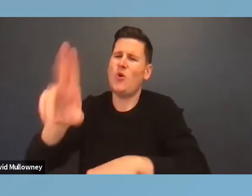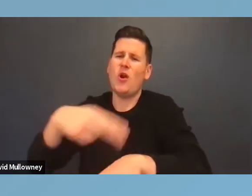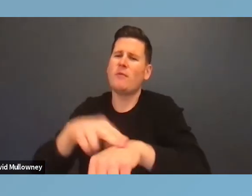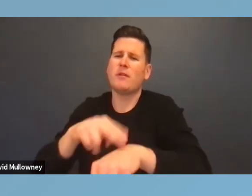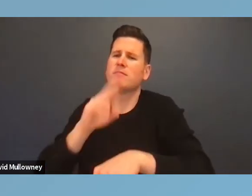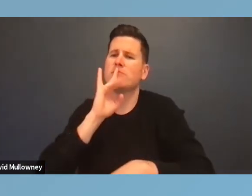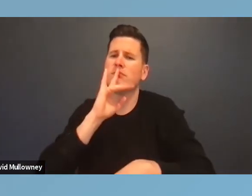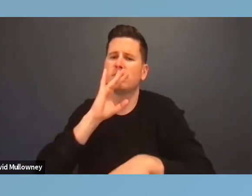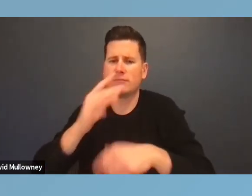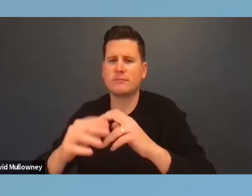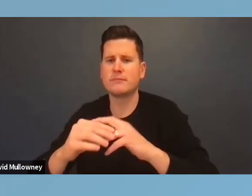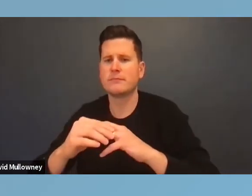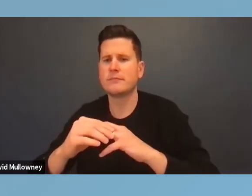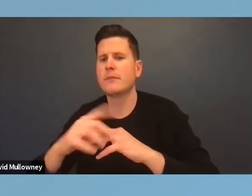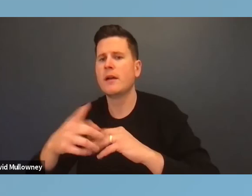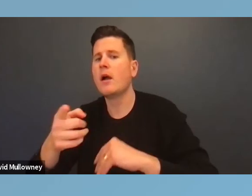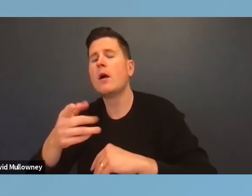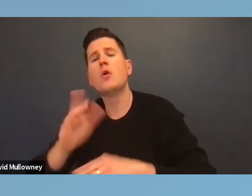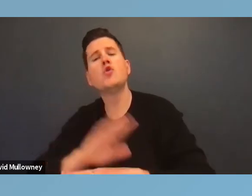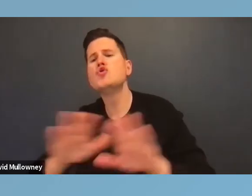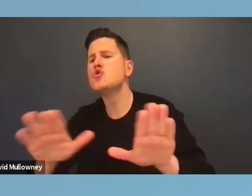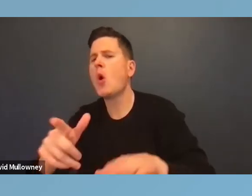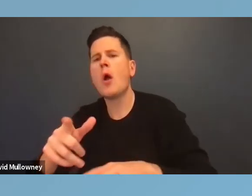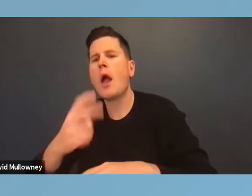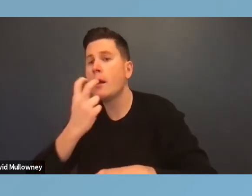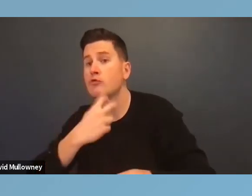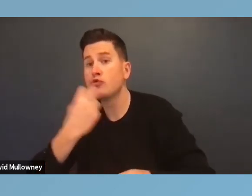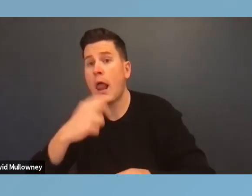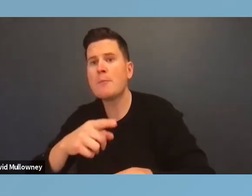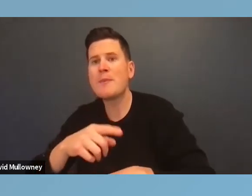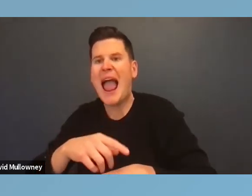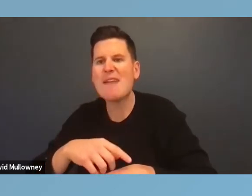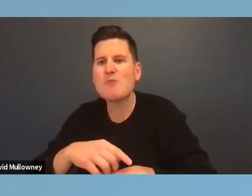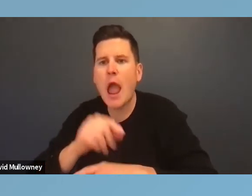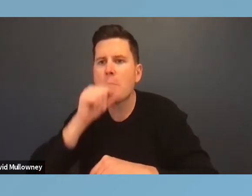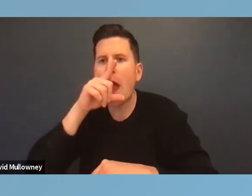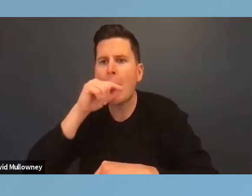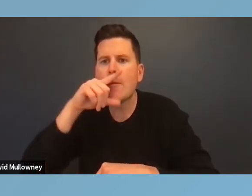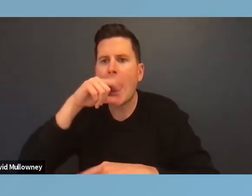Just talk at an appropriate pace, not too fast, not too slow.